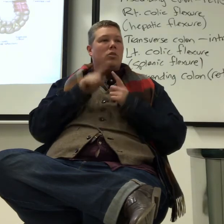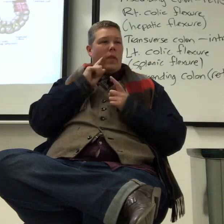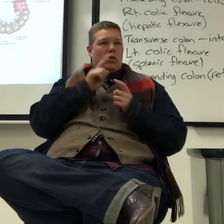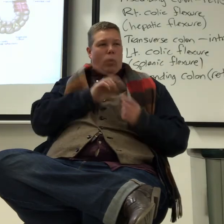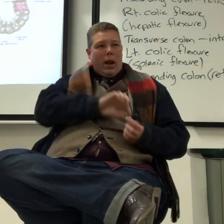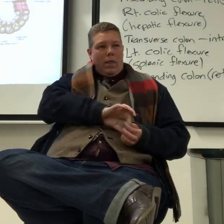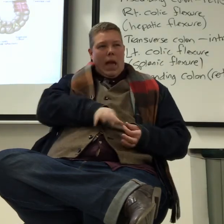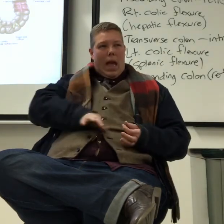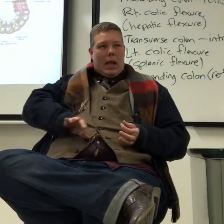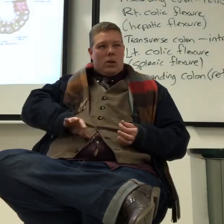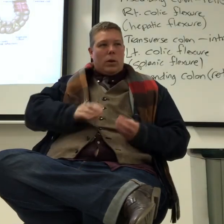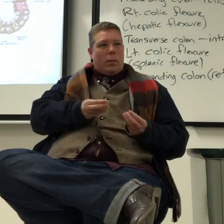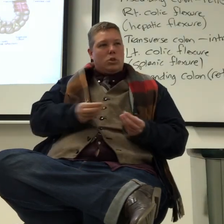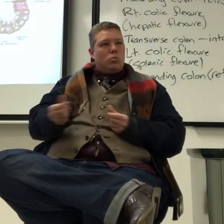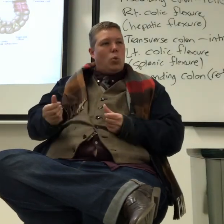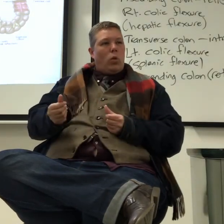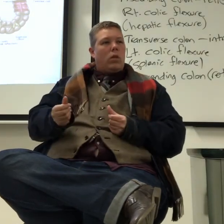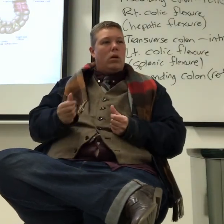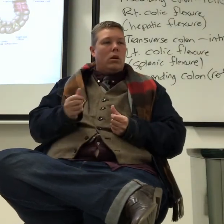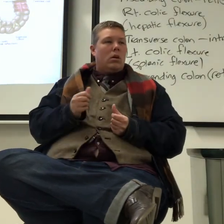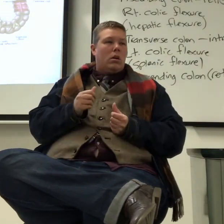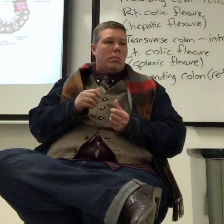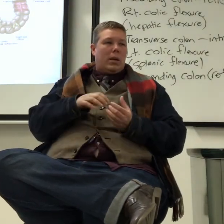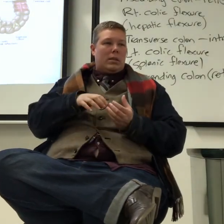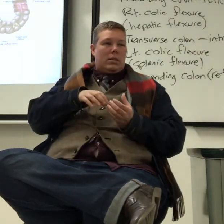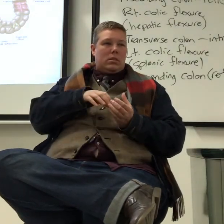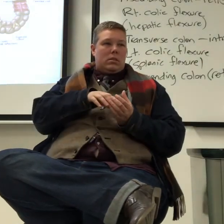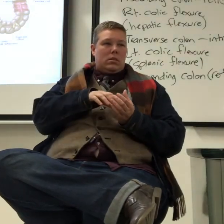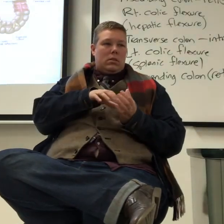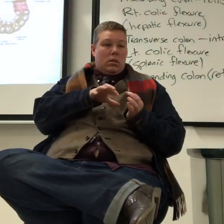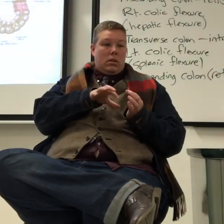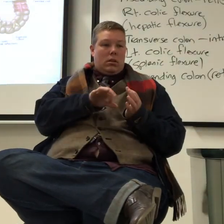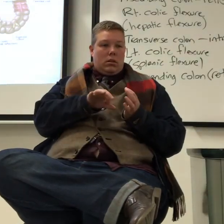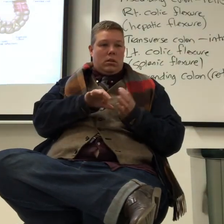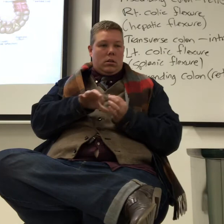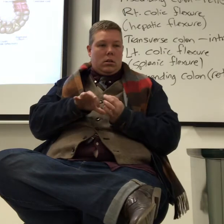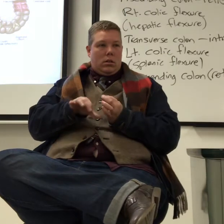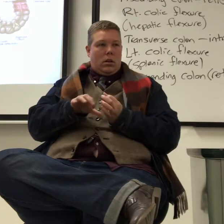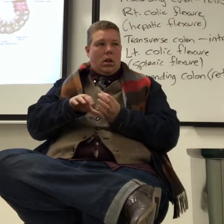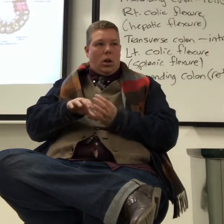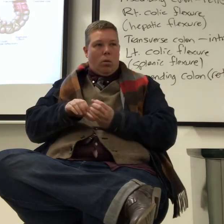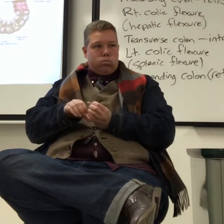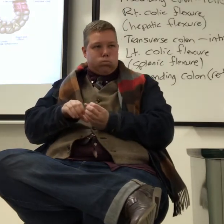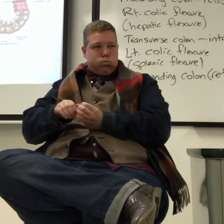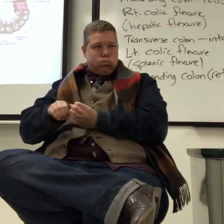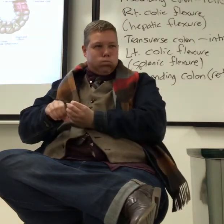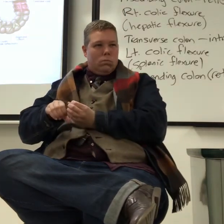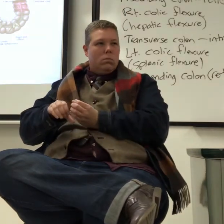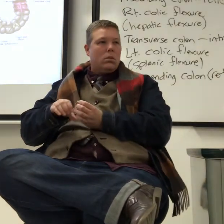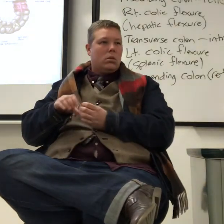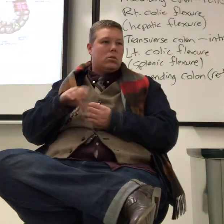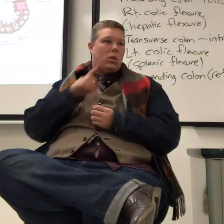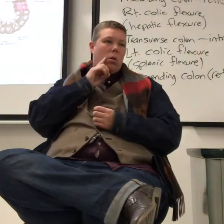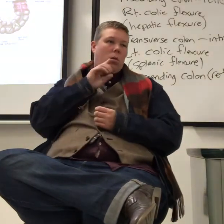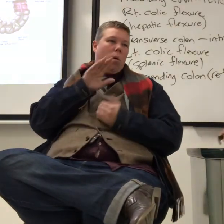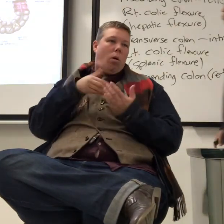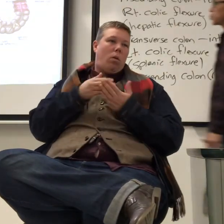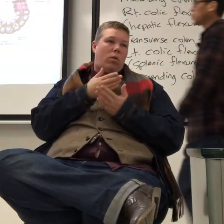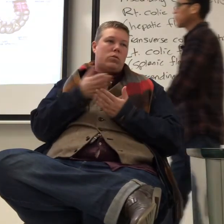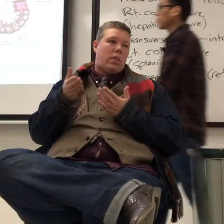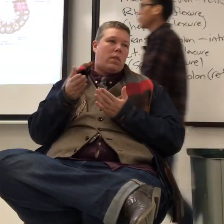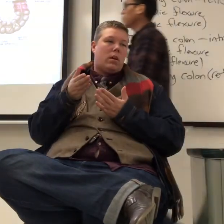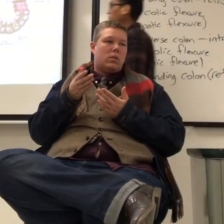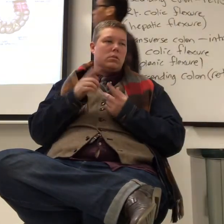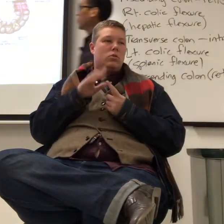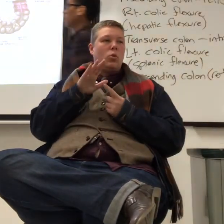Okay, and when you get to the rectum, that's it, that's the end. I mean, sigmoid colon is the end of the large intestine. So all those things are kind of like your